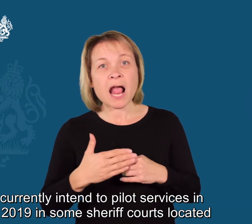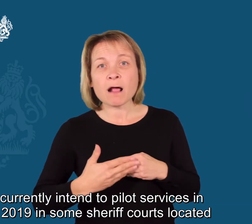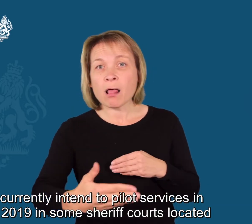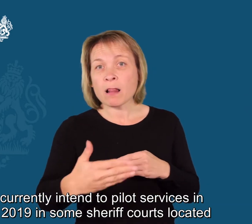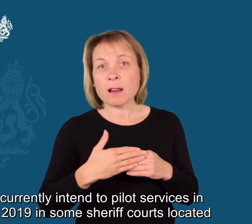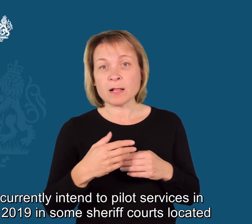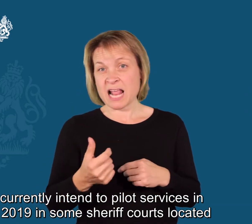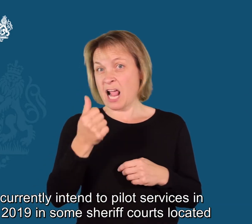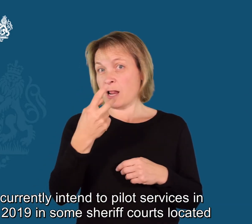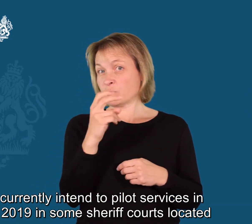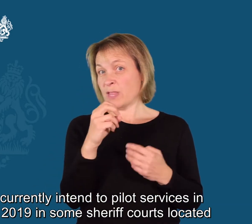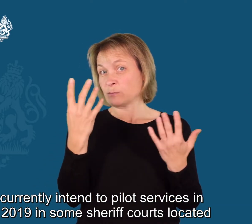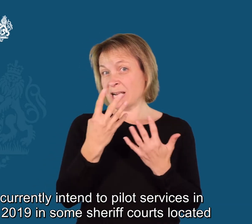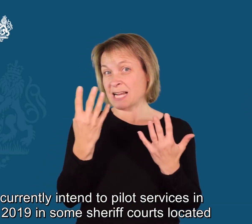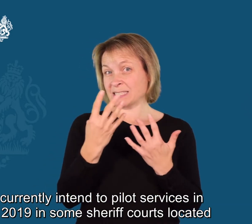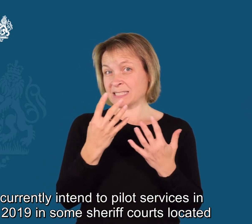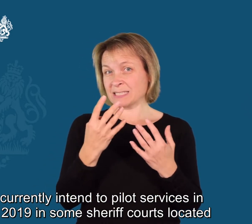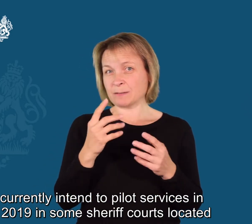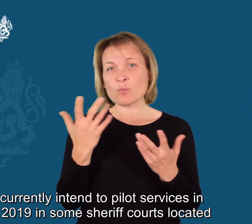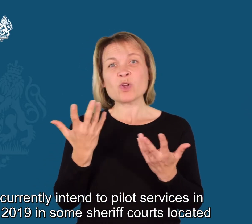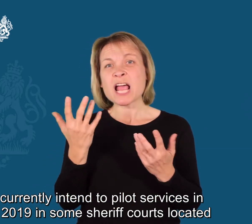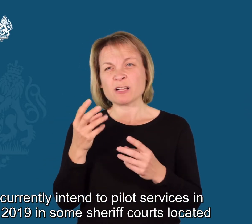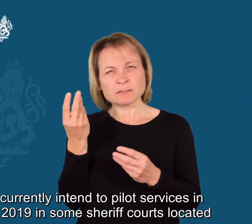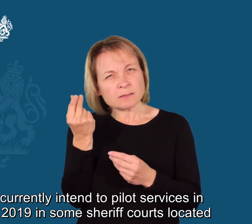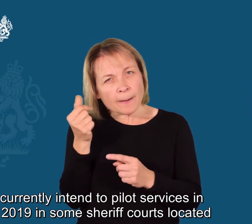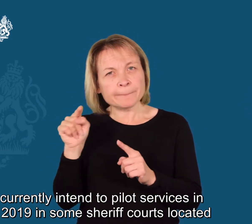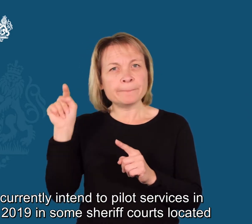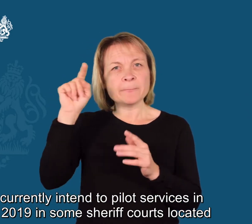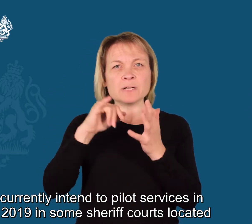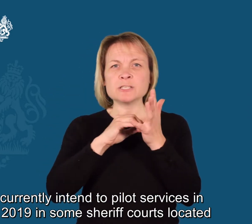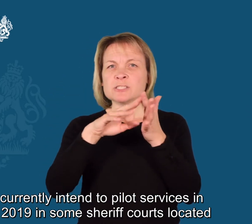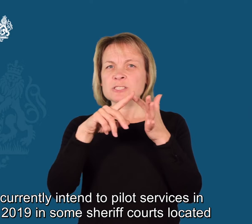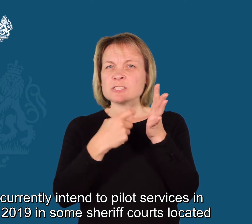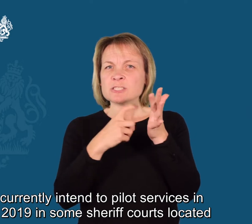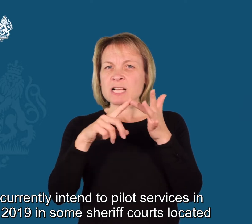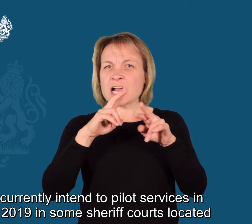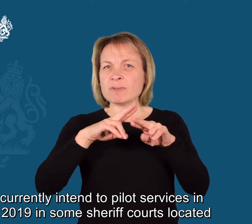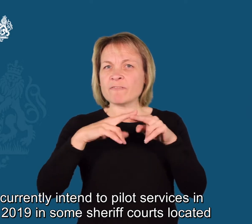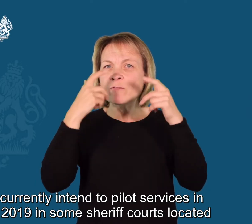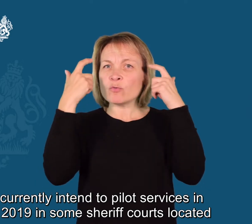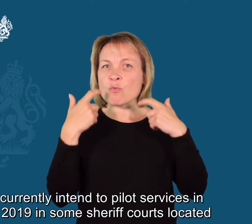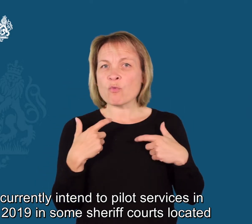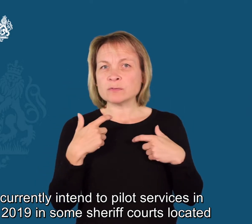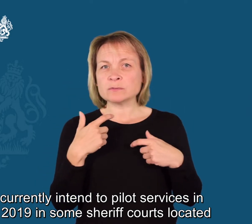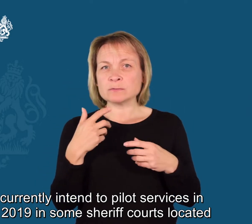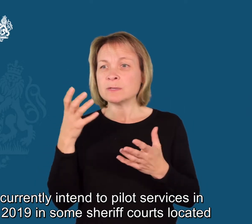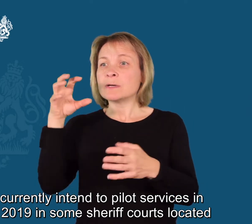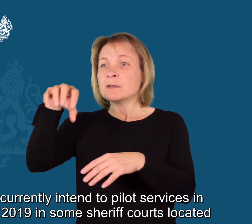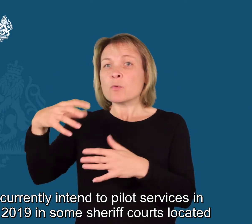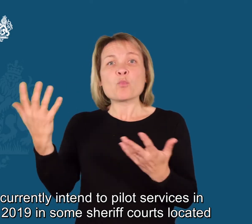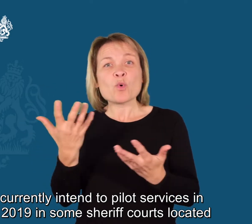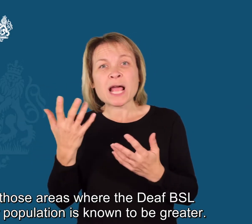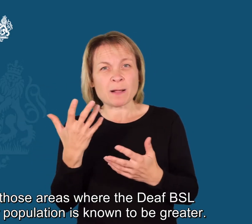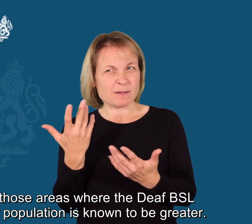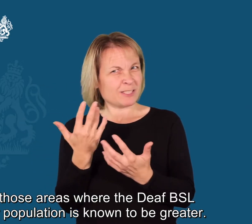We currently intend to pilot services in early 2019 in some sheriff courts located in those areas where the deaf BSL